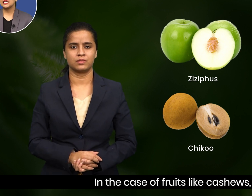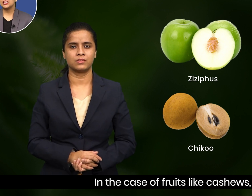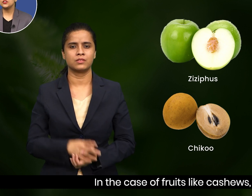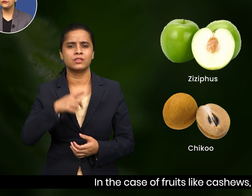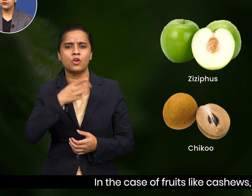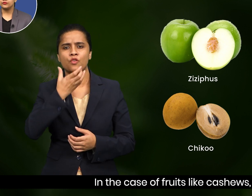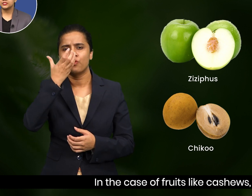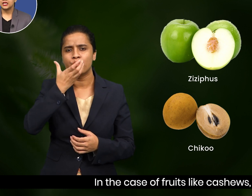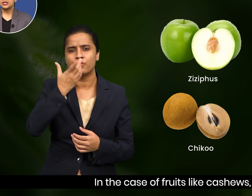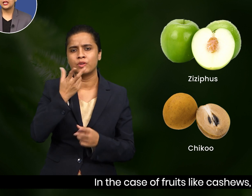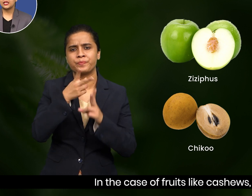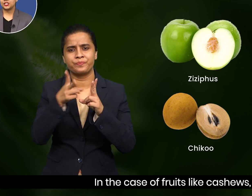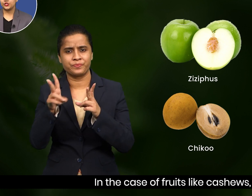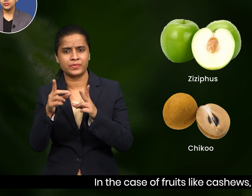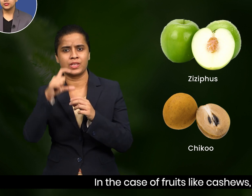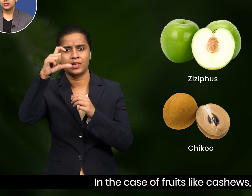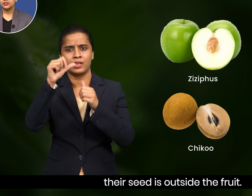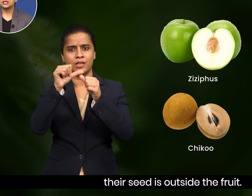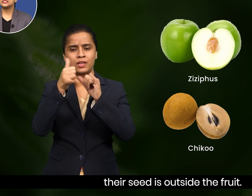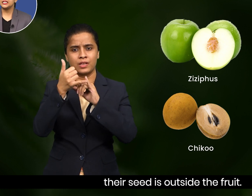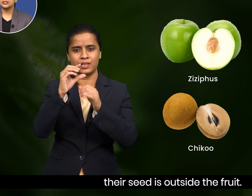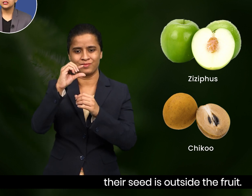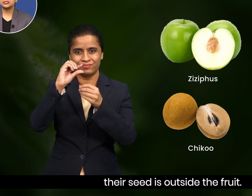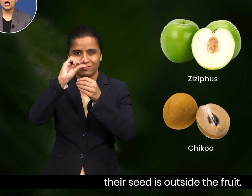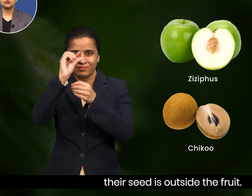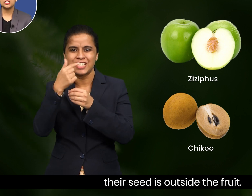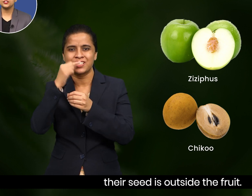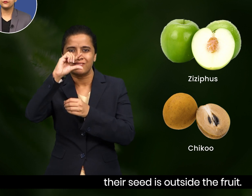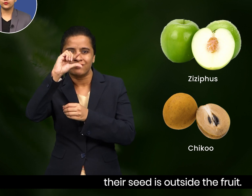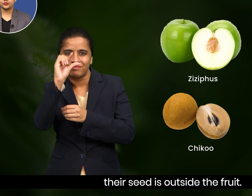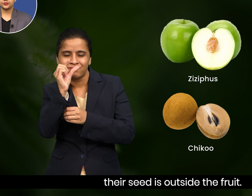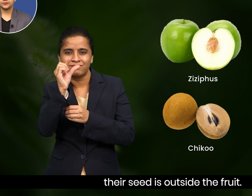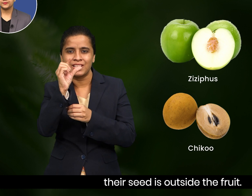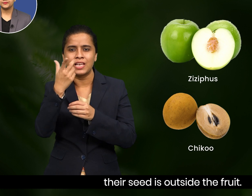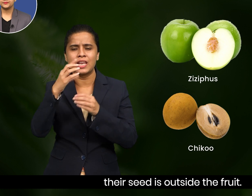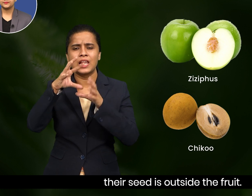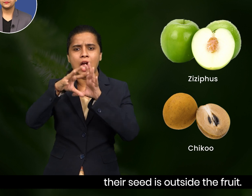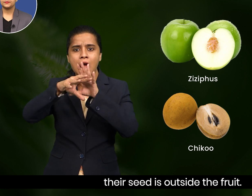In the case of fruits like cashews, their seed is outside the fruit.